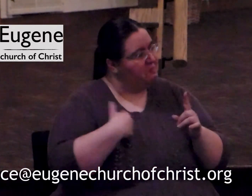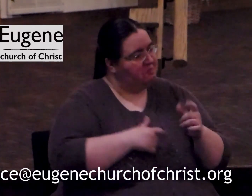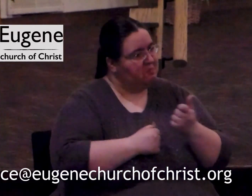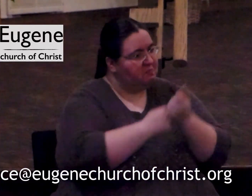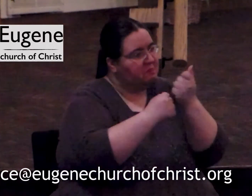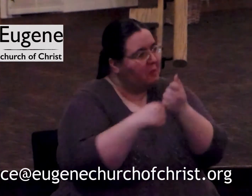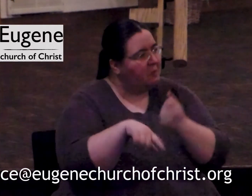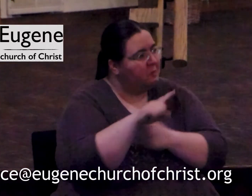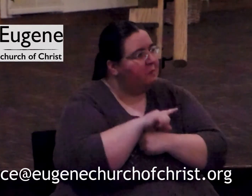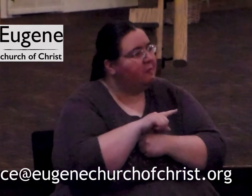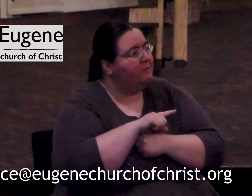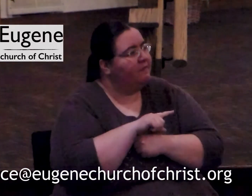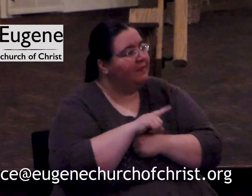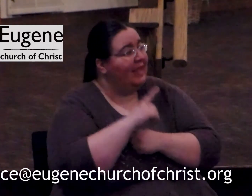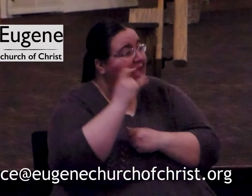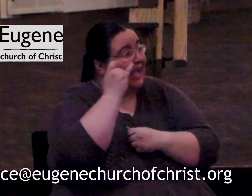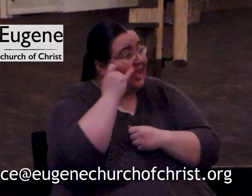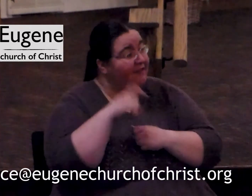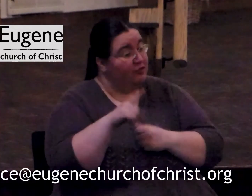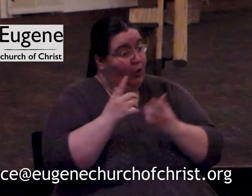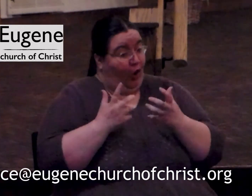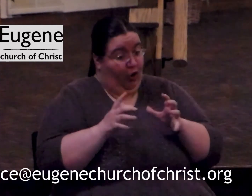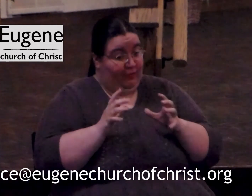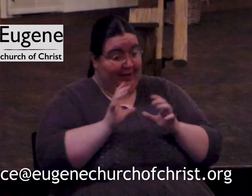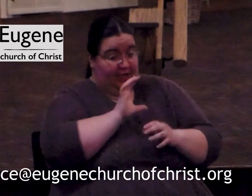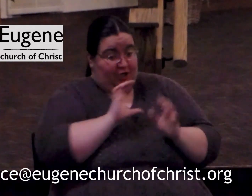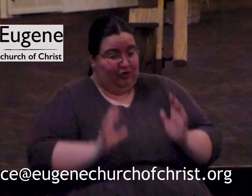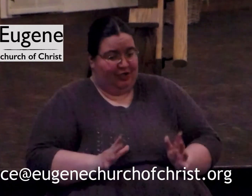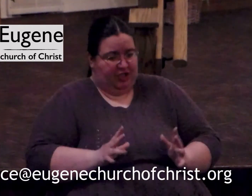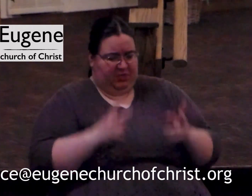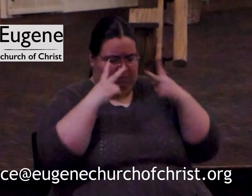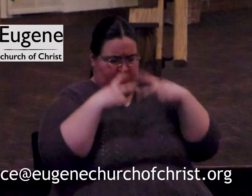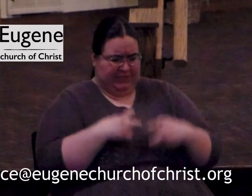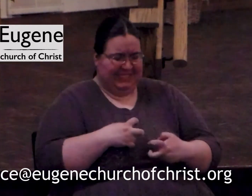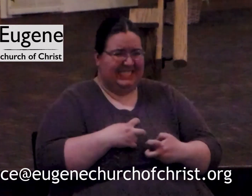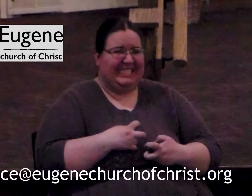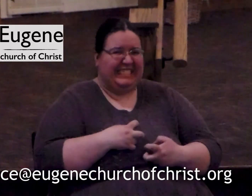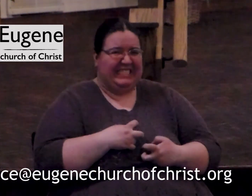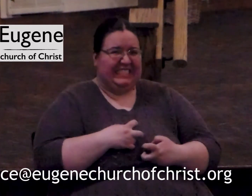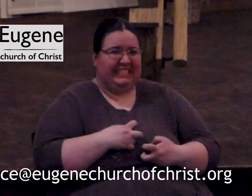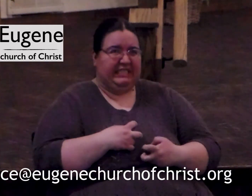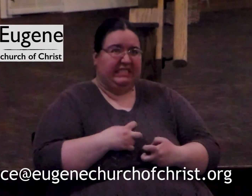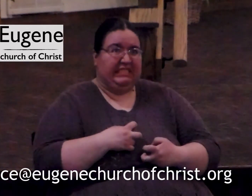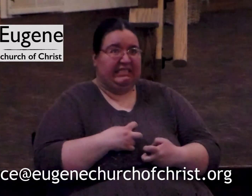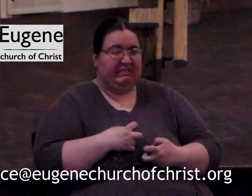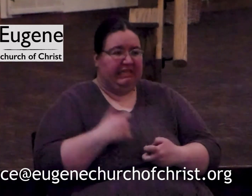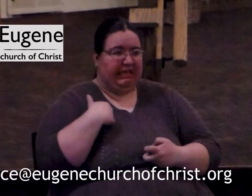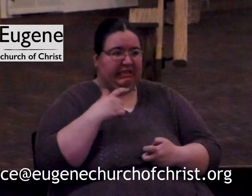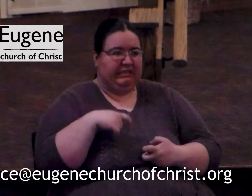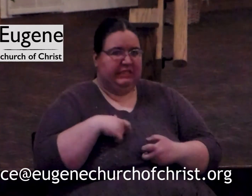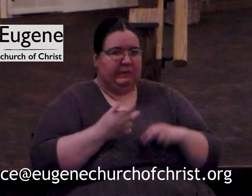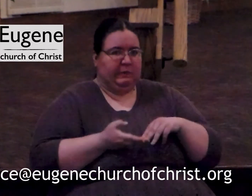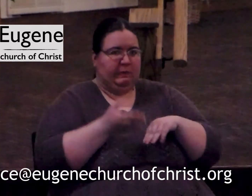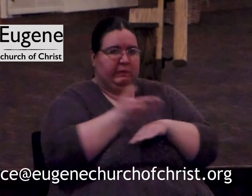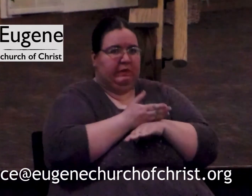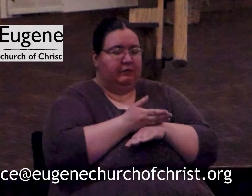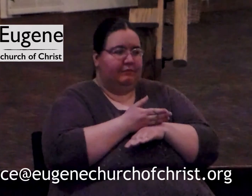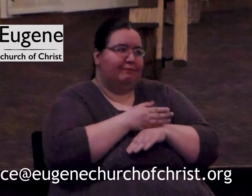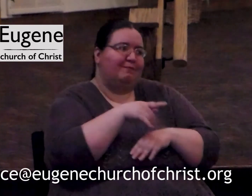on the other side of that. But we're going to work at it together. If you as a Christian look at your life this morning and think, that doesn't sound